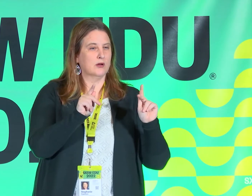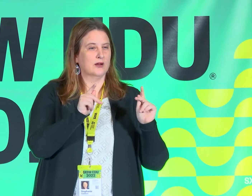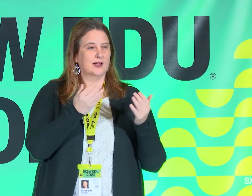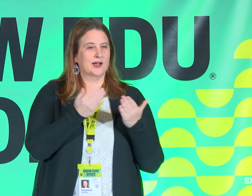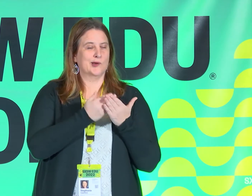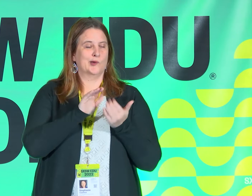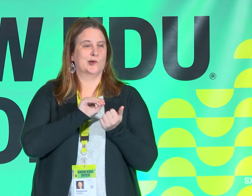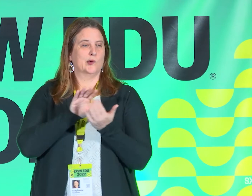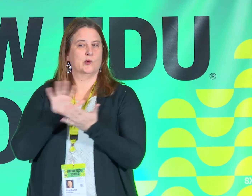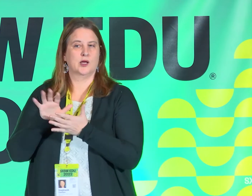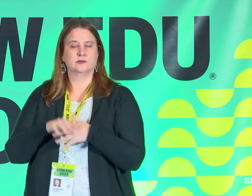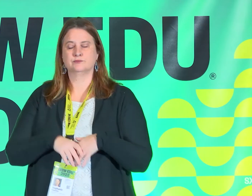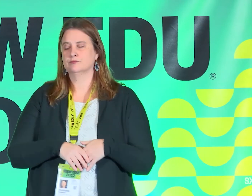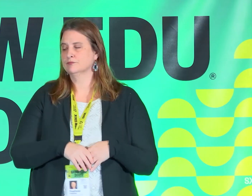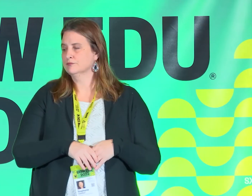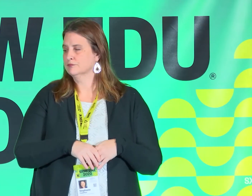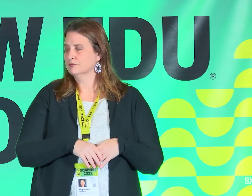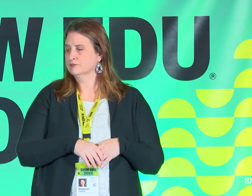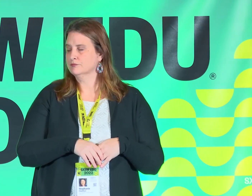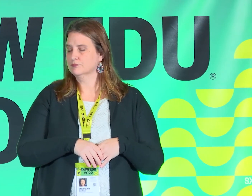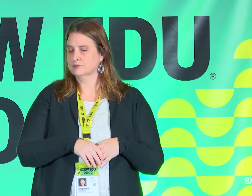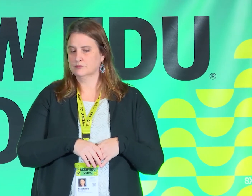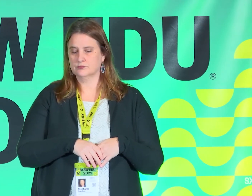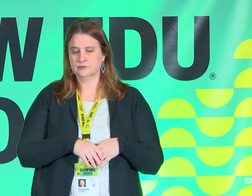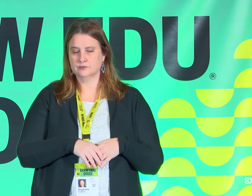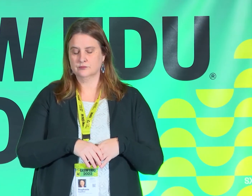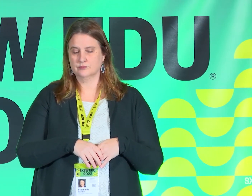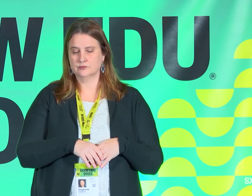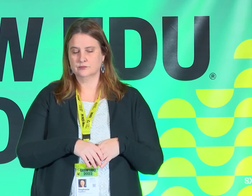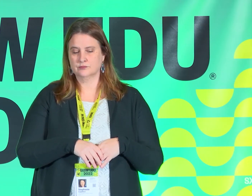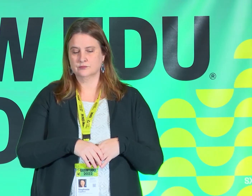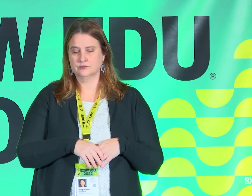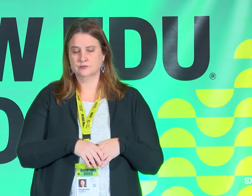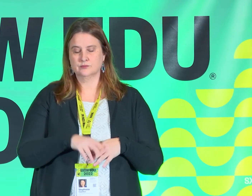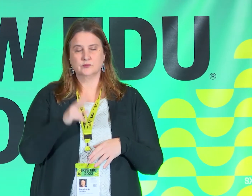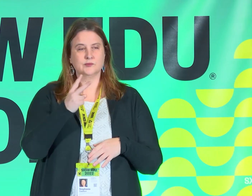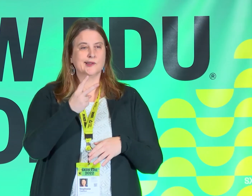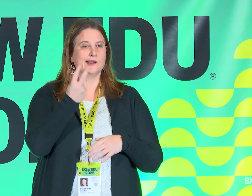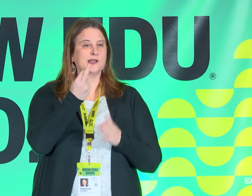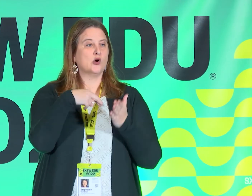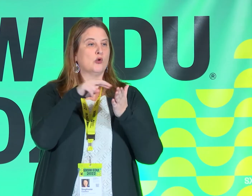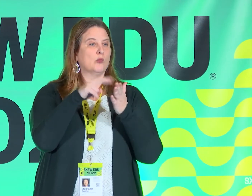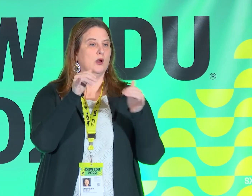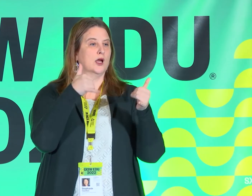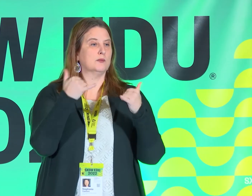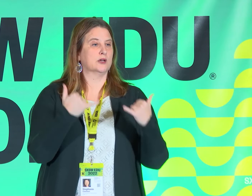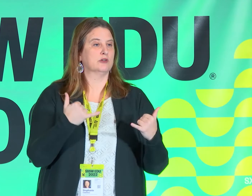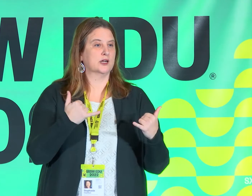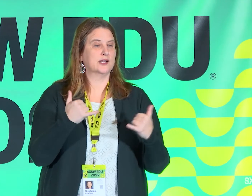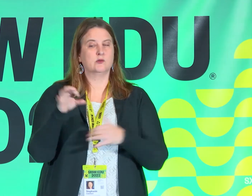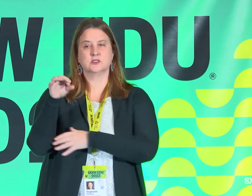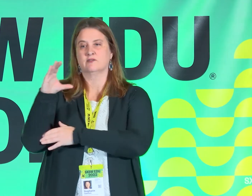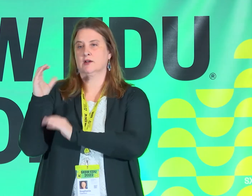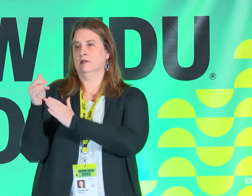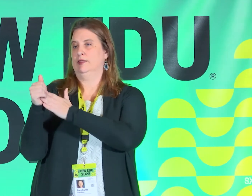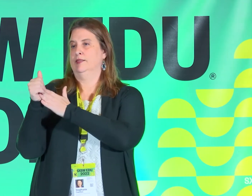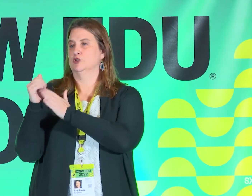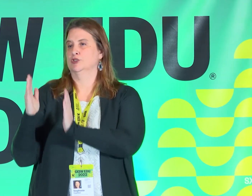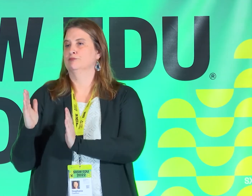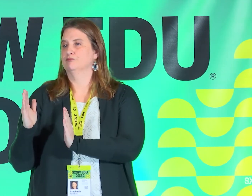these students so they know that they're able to interact with people in a new and different way. The second role that I play currently is